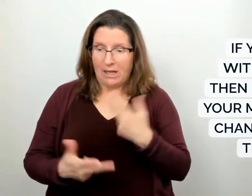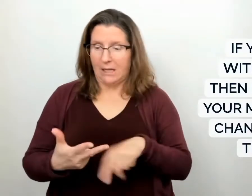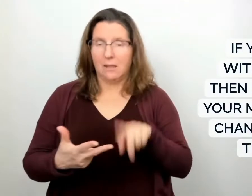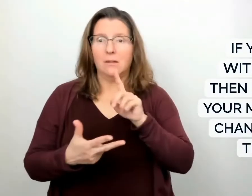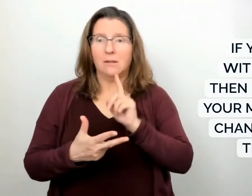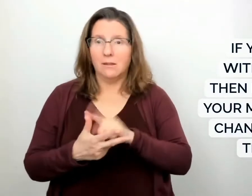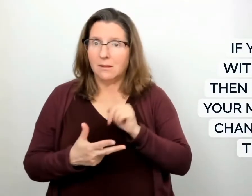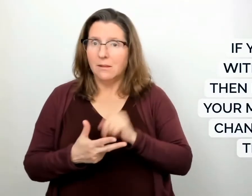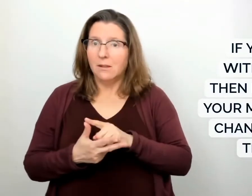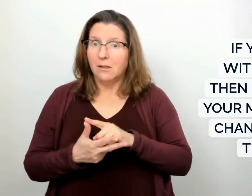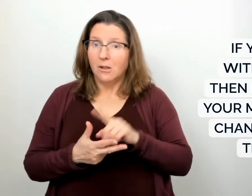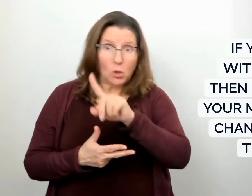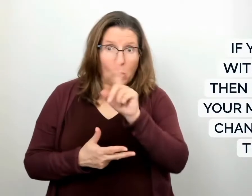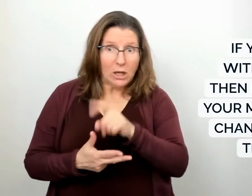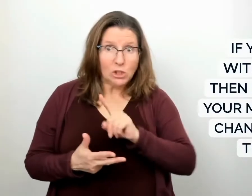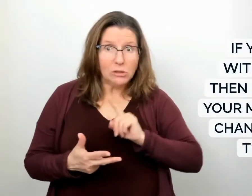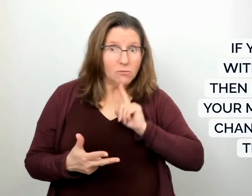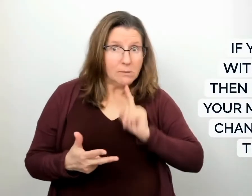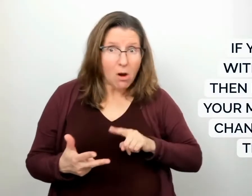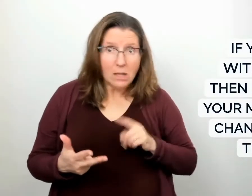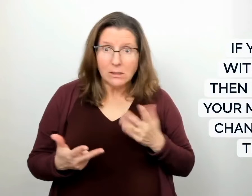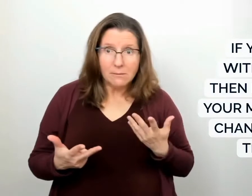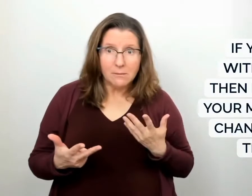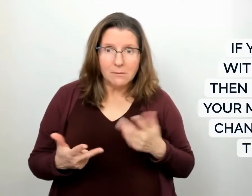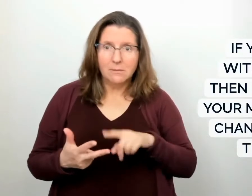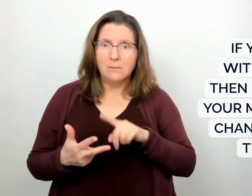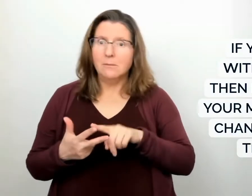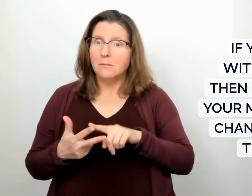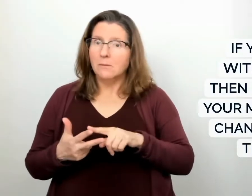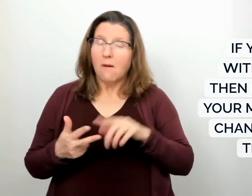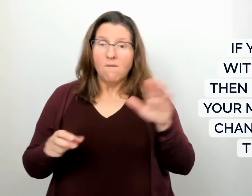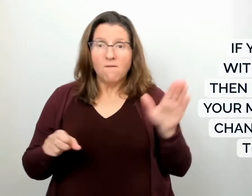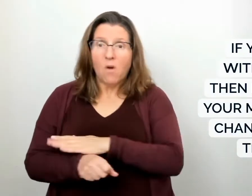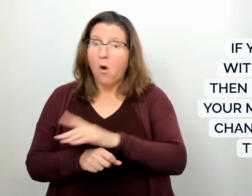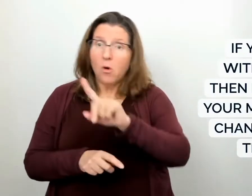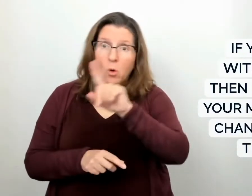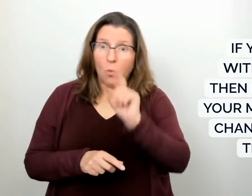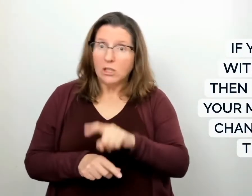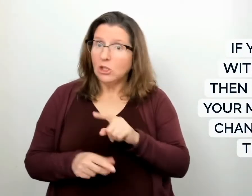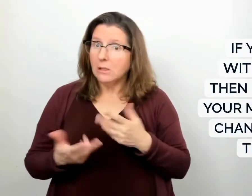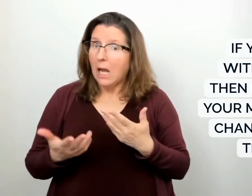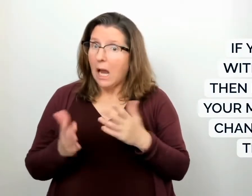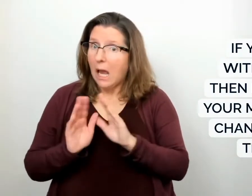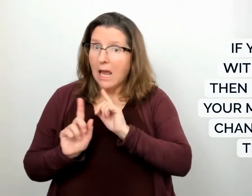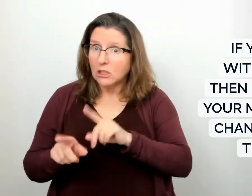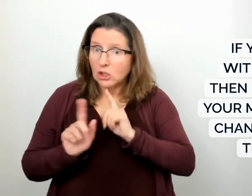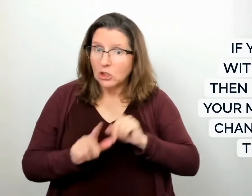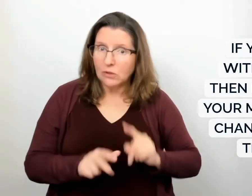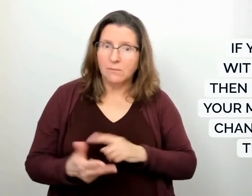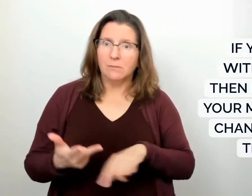must identify where marks were not awarded based on these 3 criteria: your personal response,